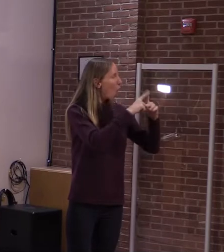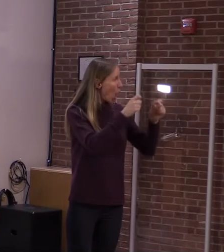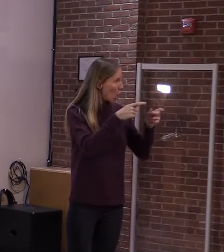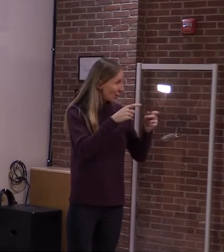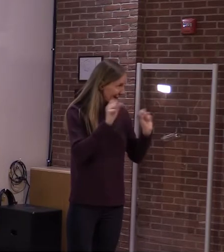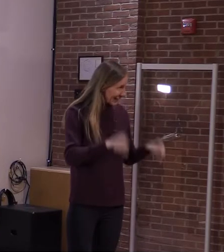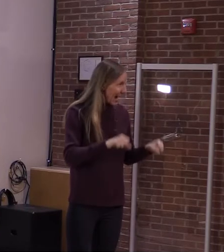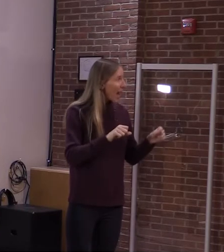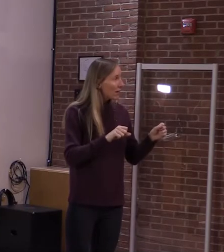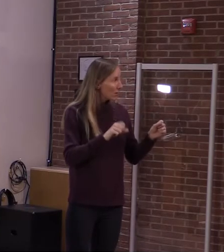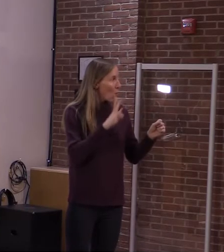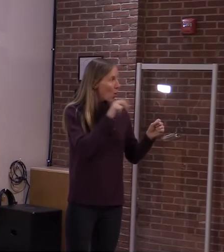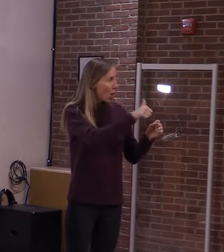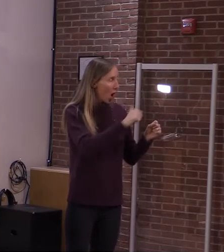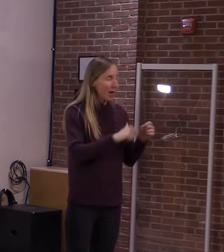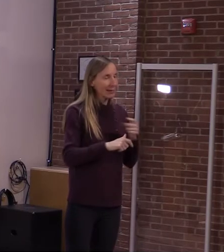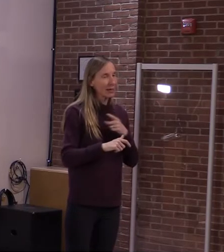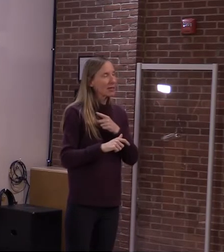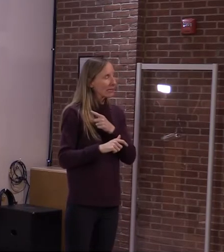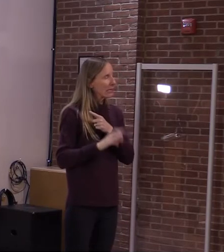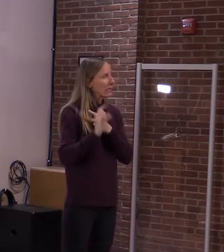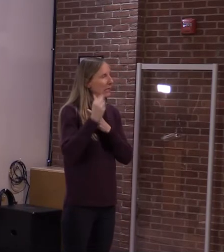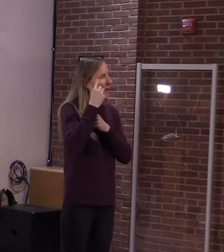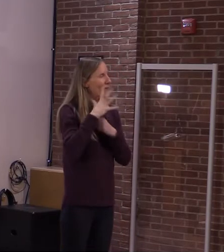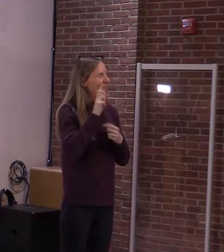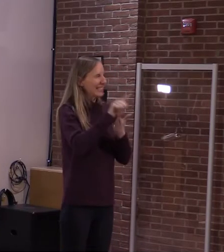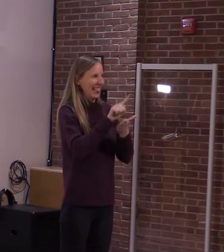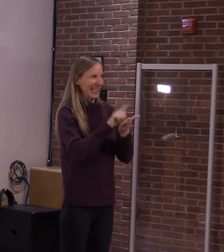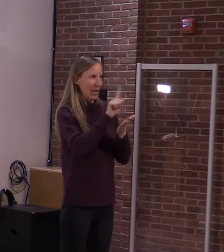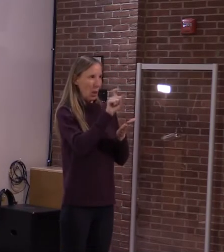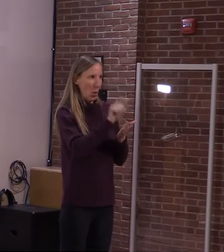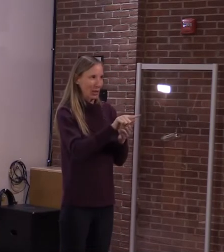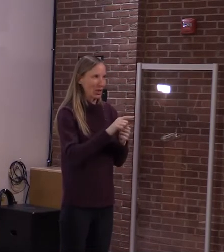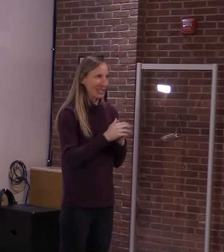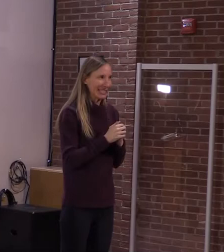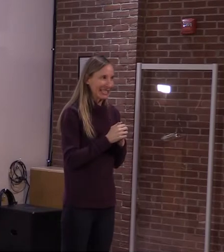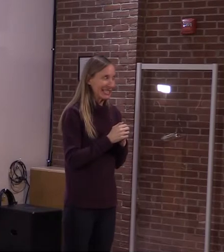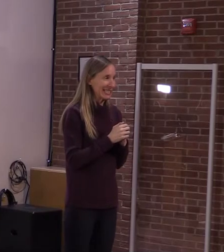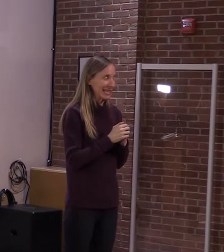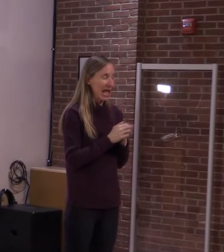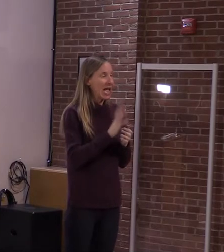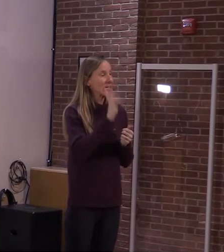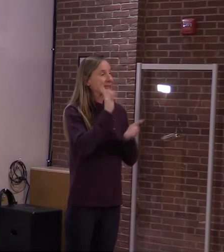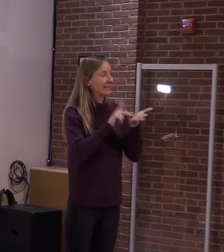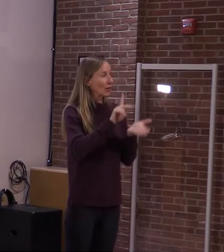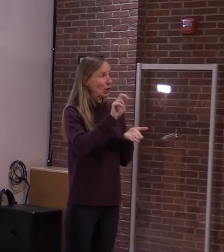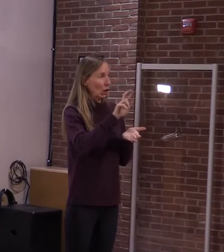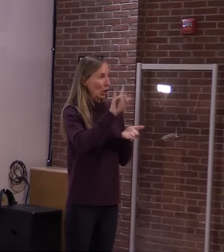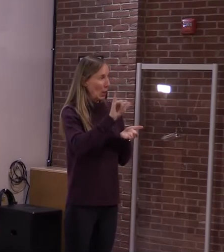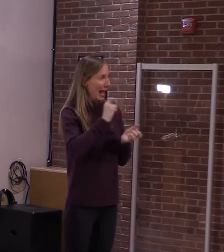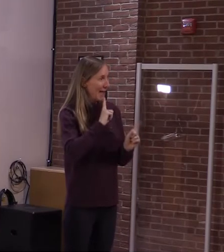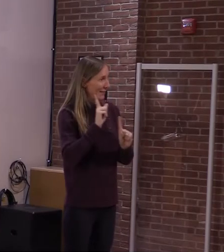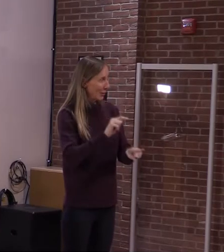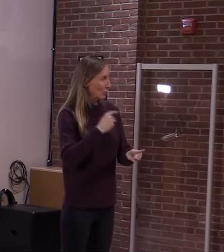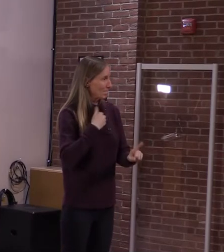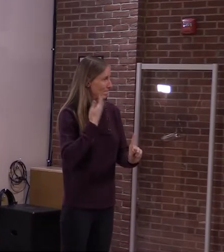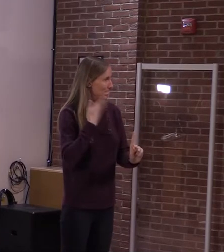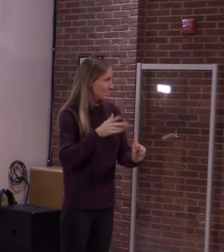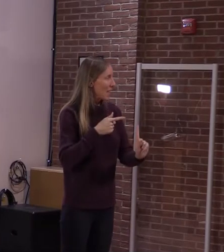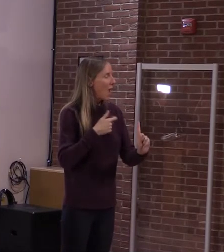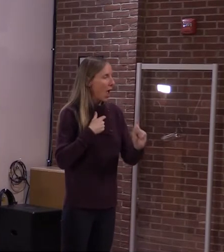Yeah, more of a legal question. And I don't know if Secretary Curley has the answer to that, but I believe